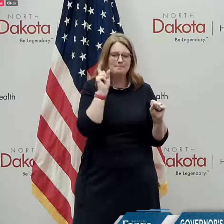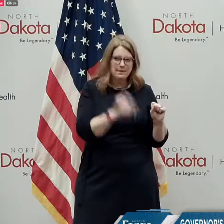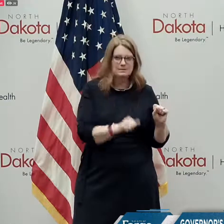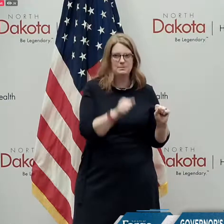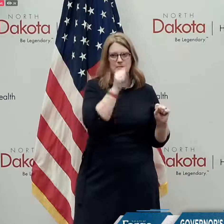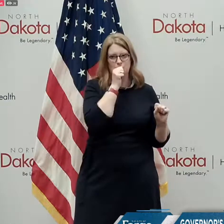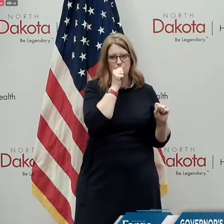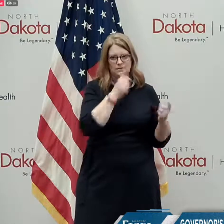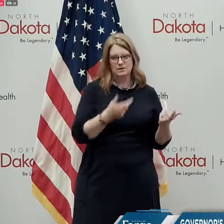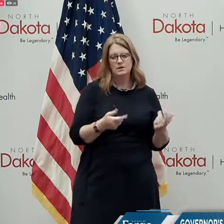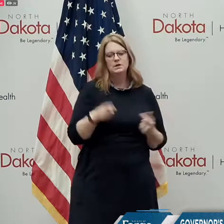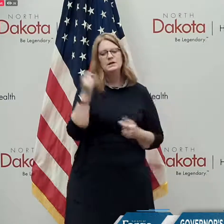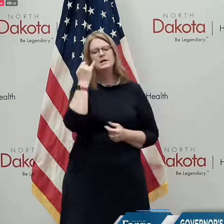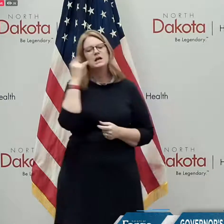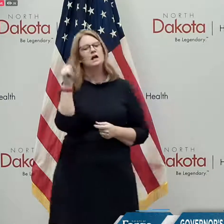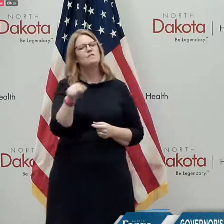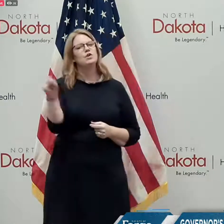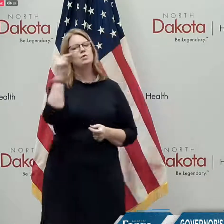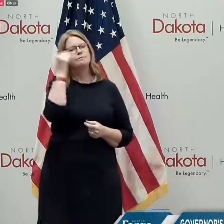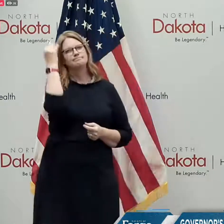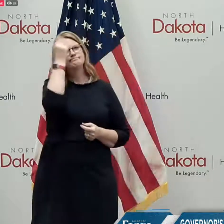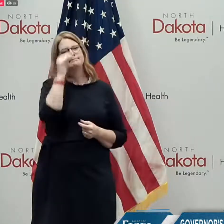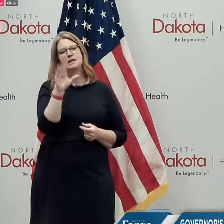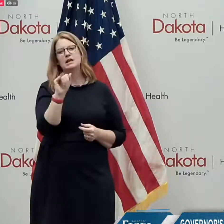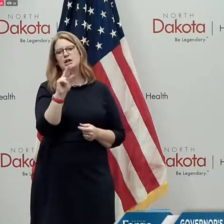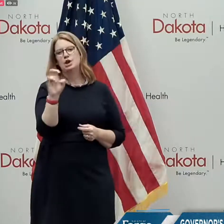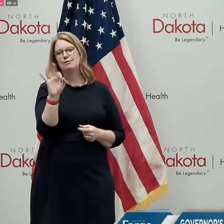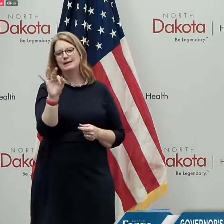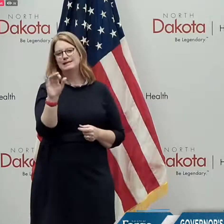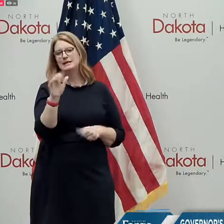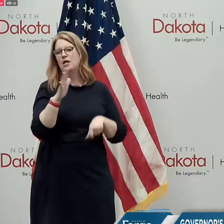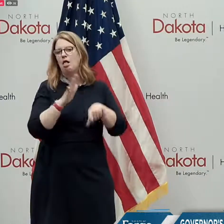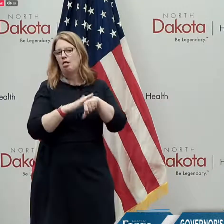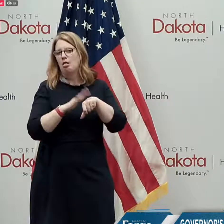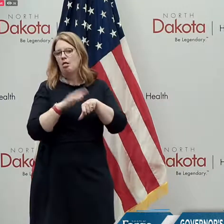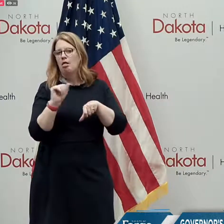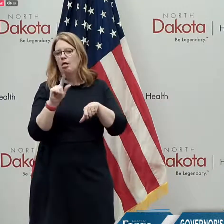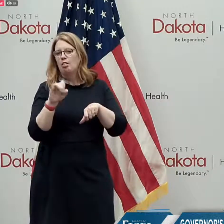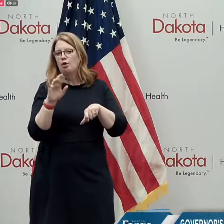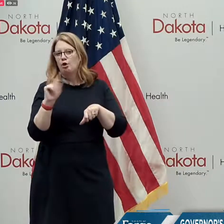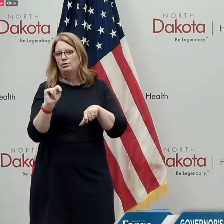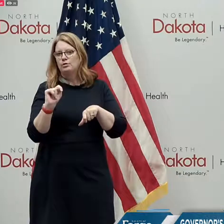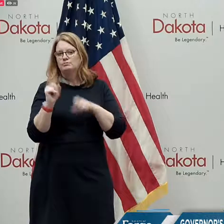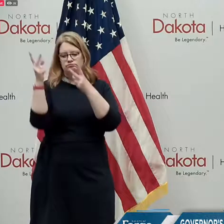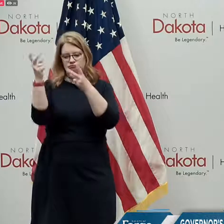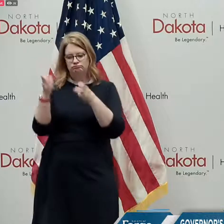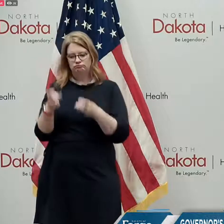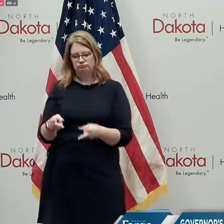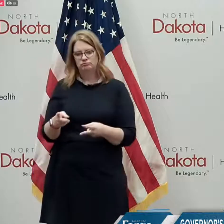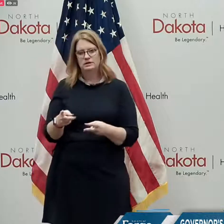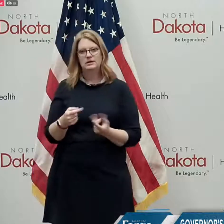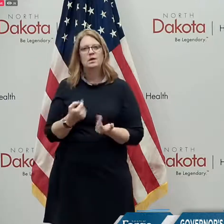considering Care-19 Alert, that you do make that decision on an informed